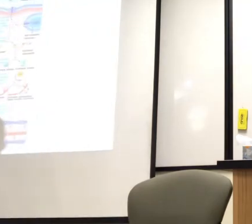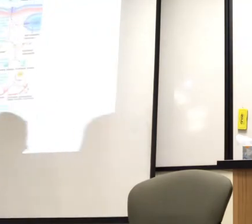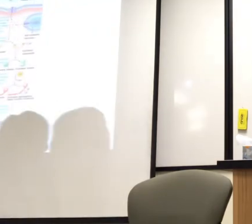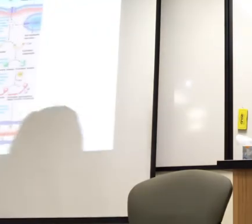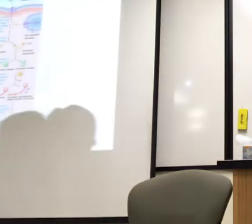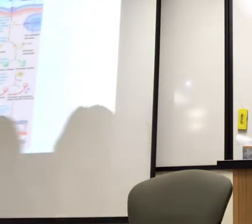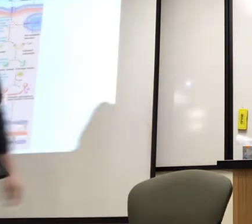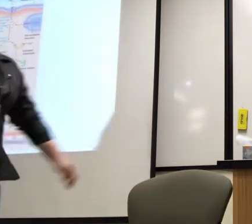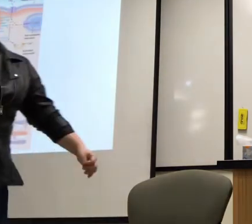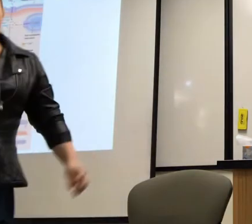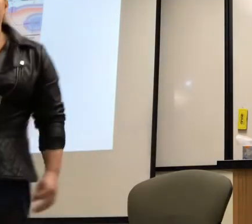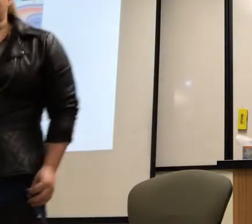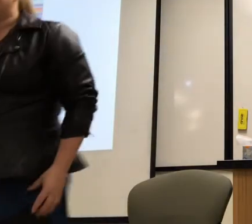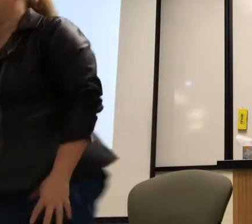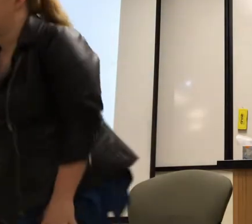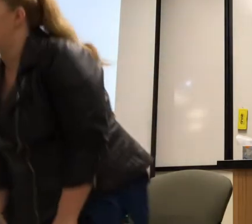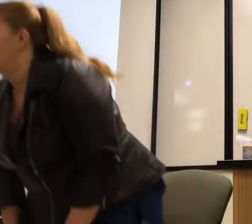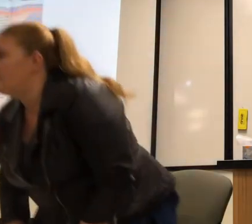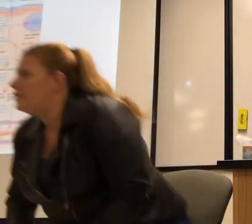calcium binds